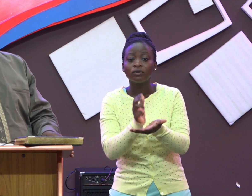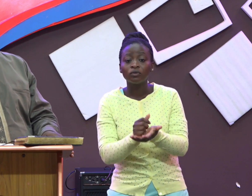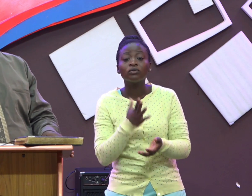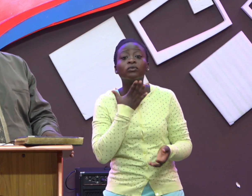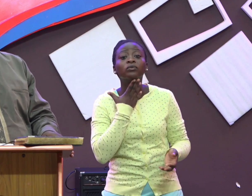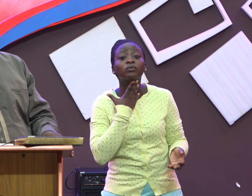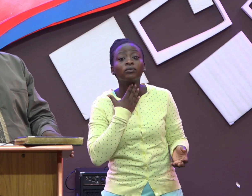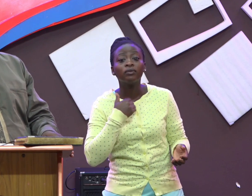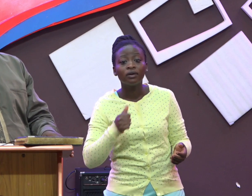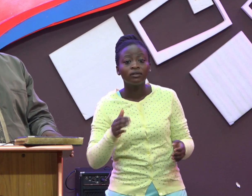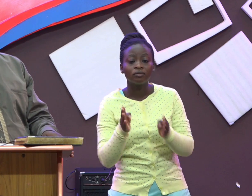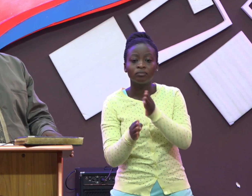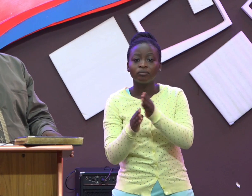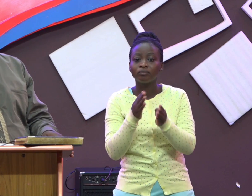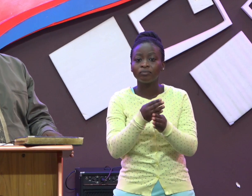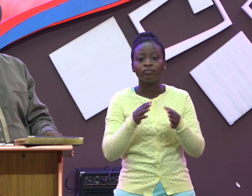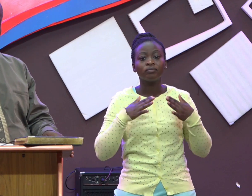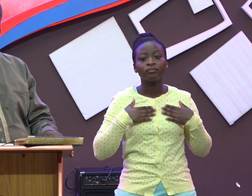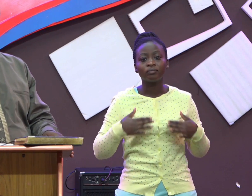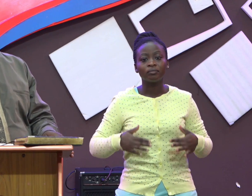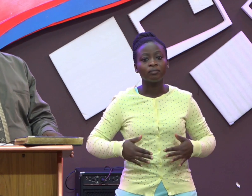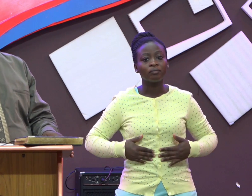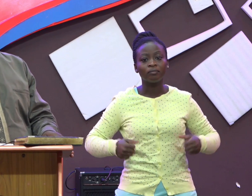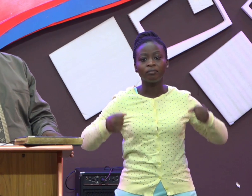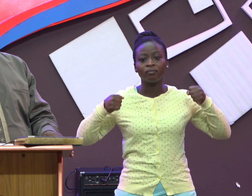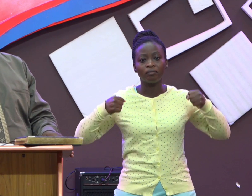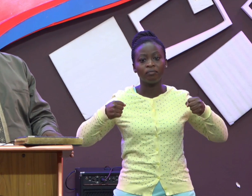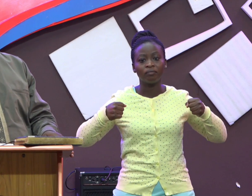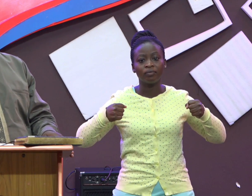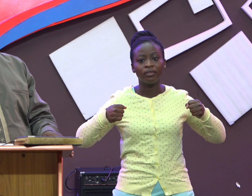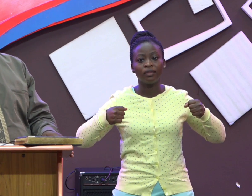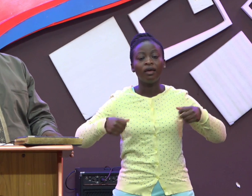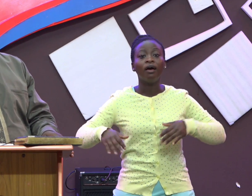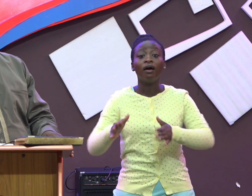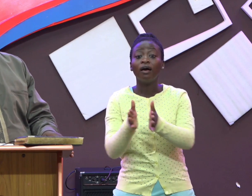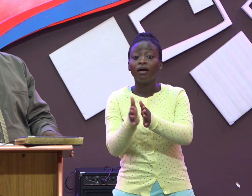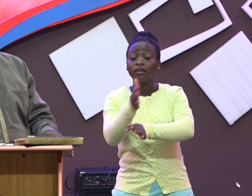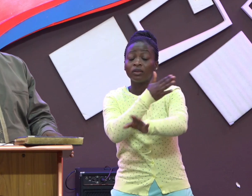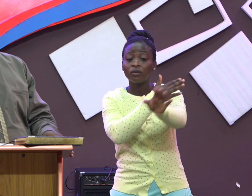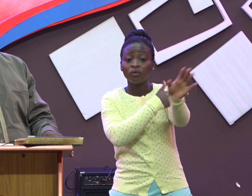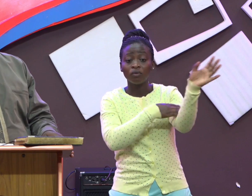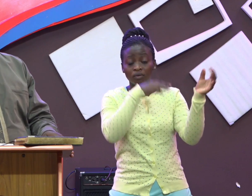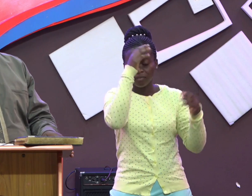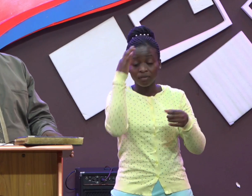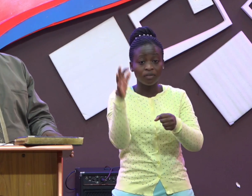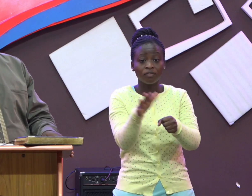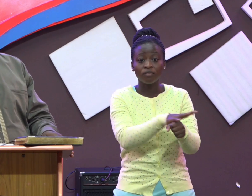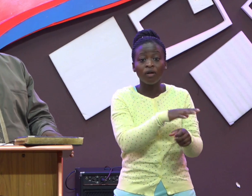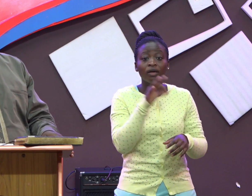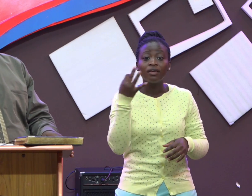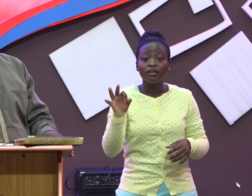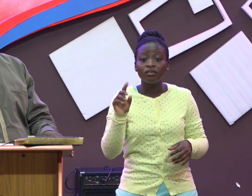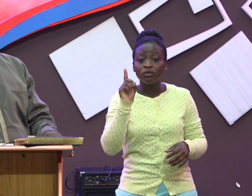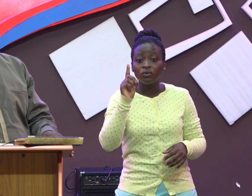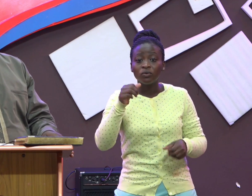is corruptible. Ate ye Katonda mwesigwa. And God is faithful. Kyofuba okuzimba. What you try so much to build. Nga era otutumuka